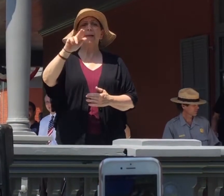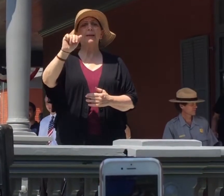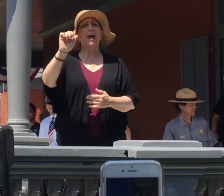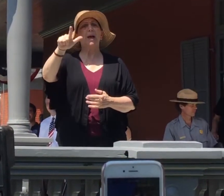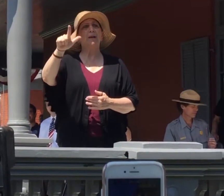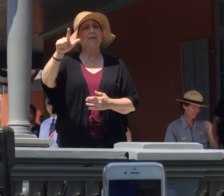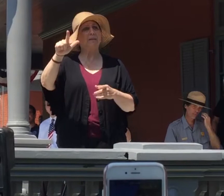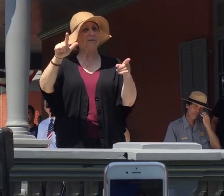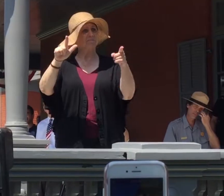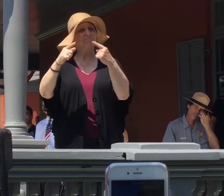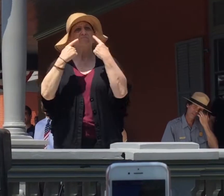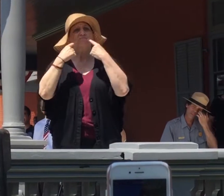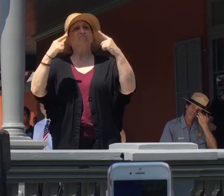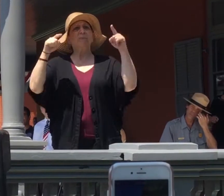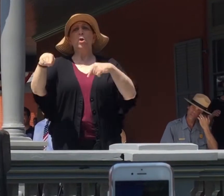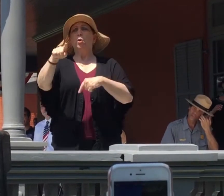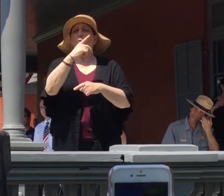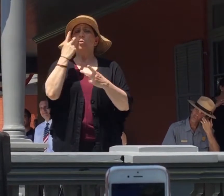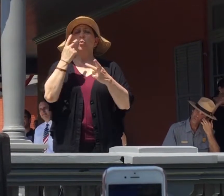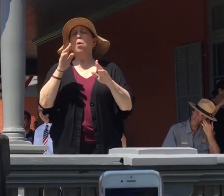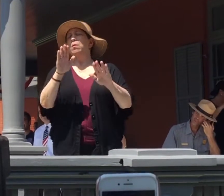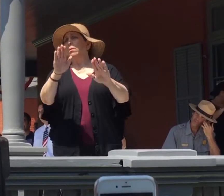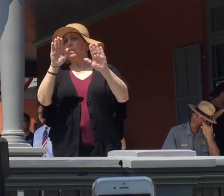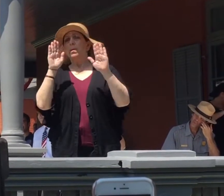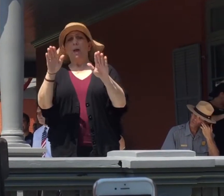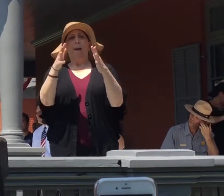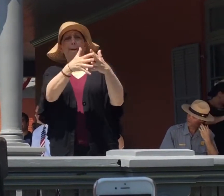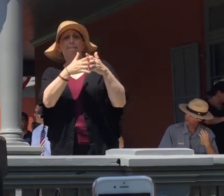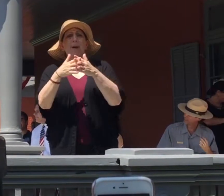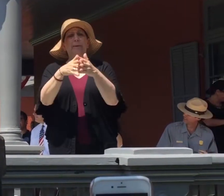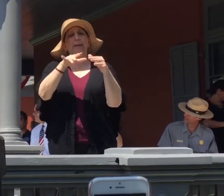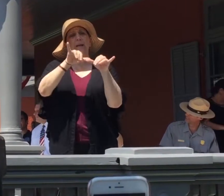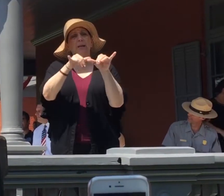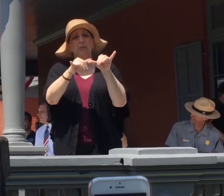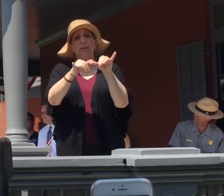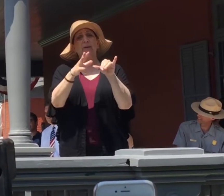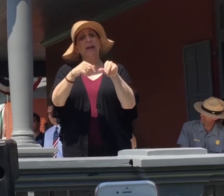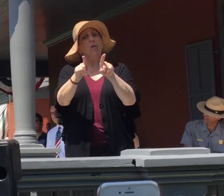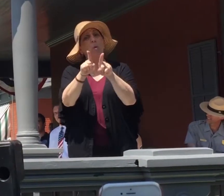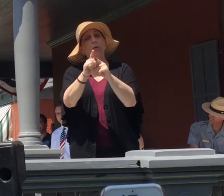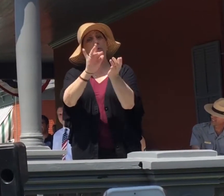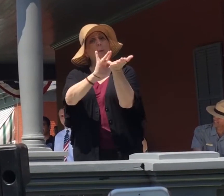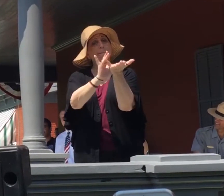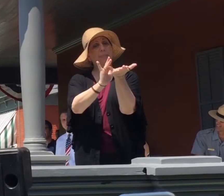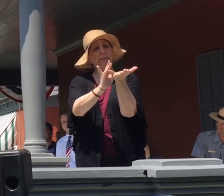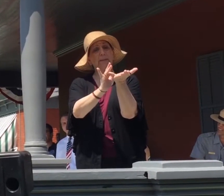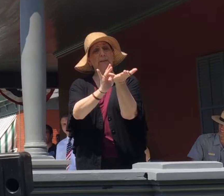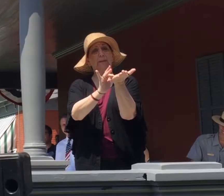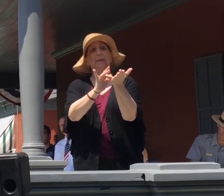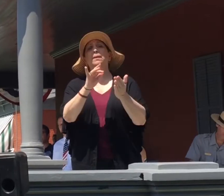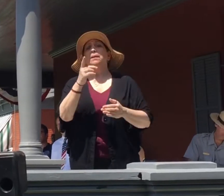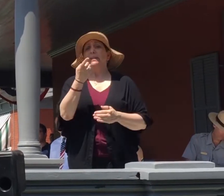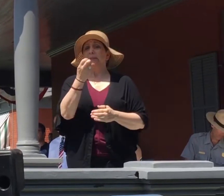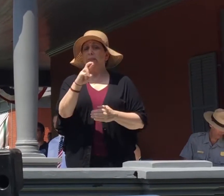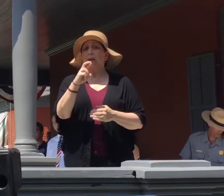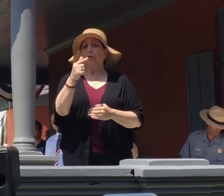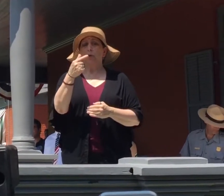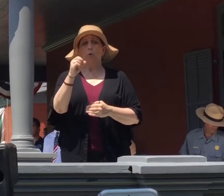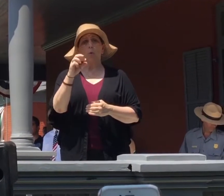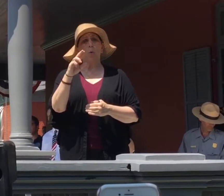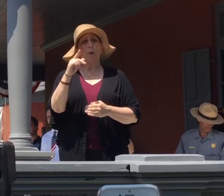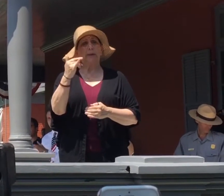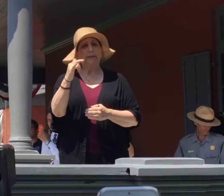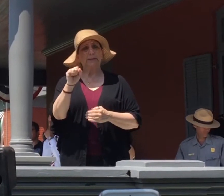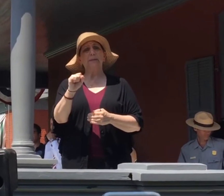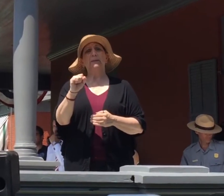Canal? You've seen a great wonder of American engineering and labor and medicine, Dr. William Crawford Gorgas, eliminating